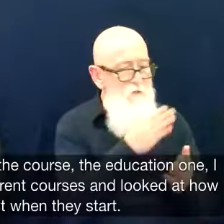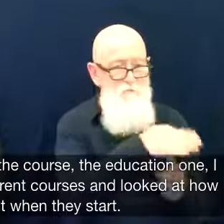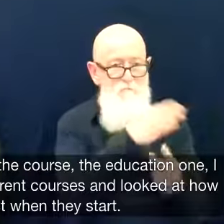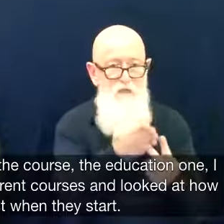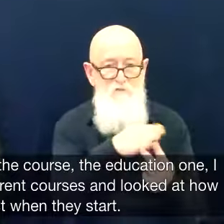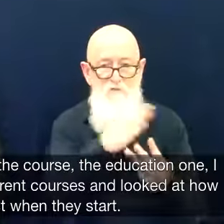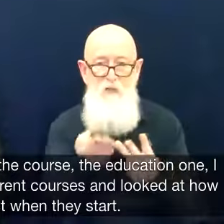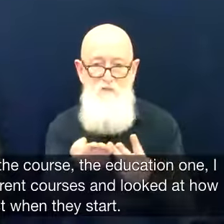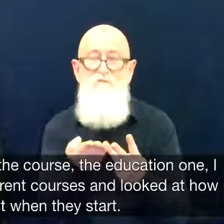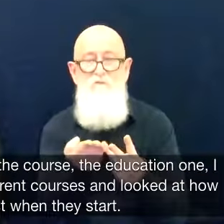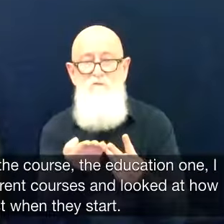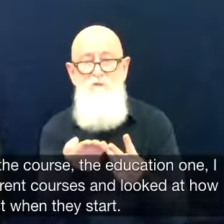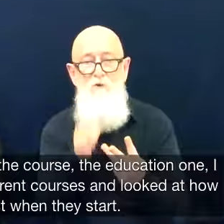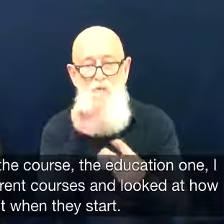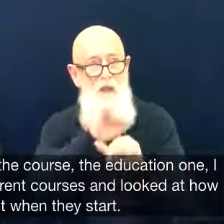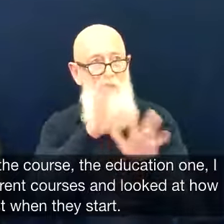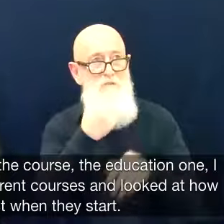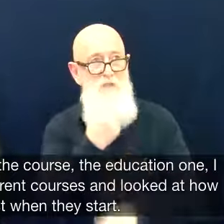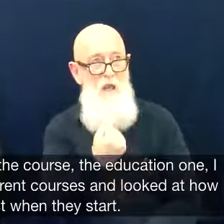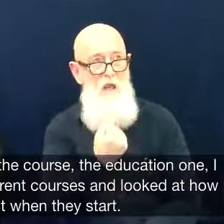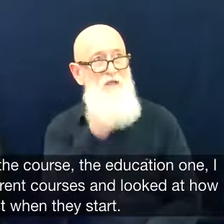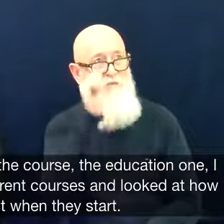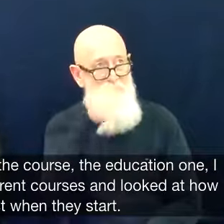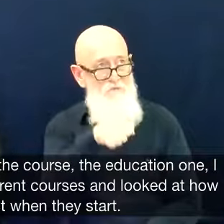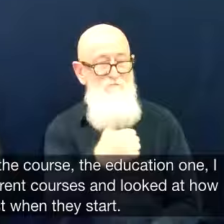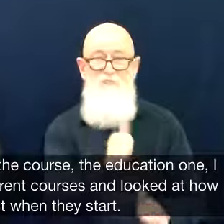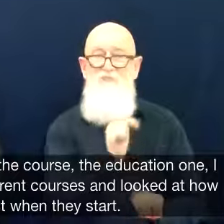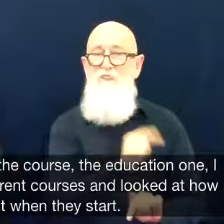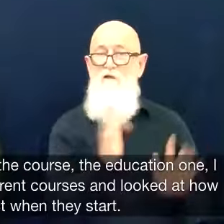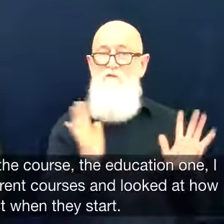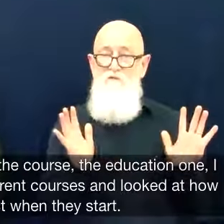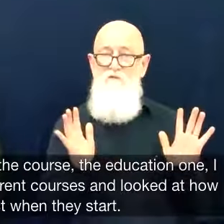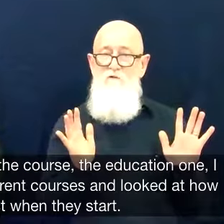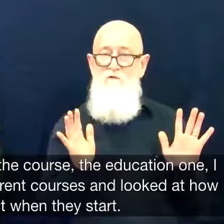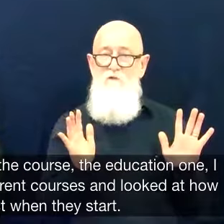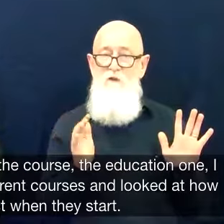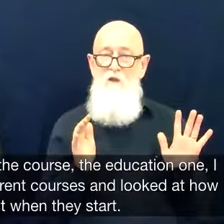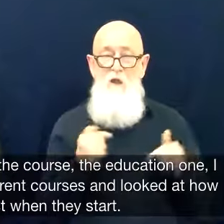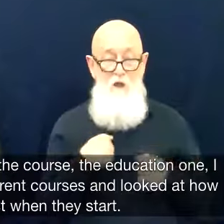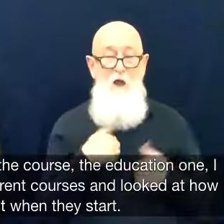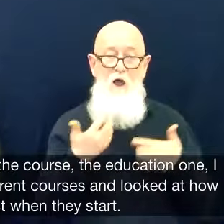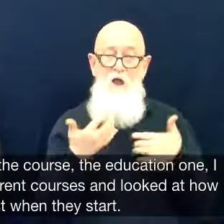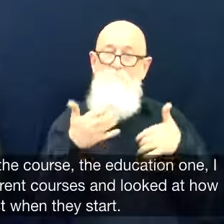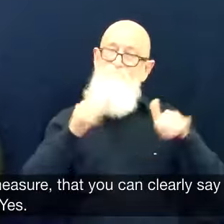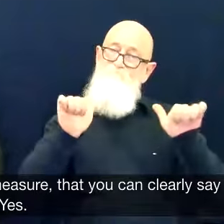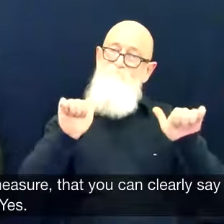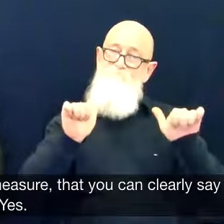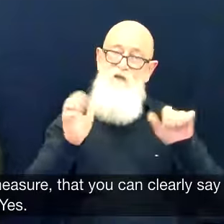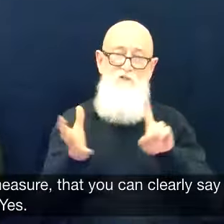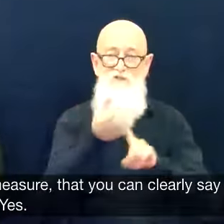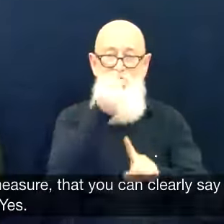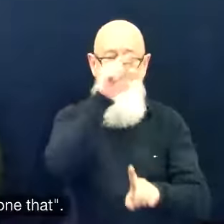that you can clearly say, yes, check off, yep, I've done that. And yes, we achieved our goal, something that you can